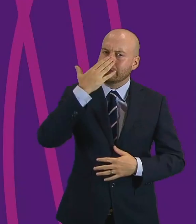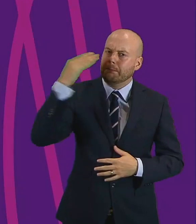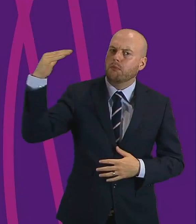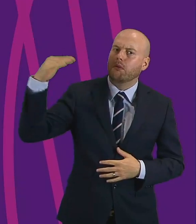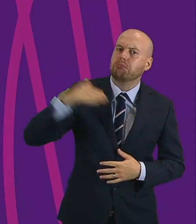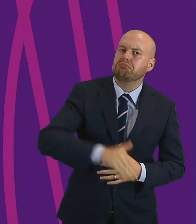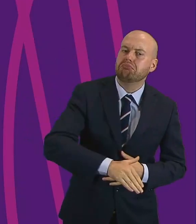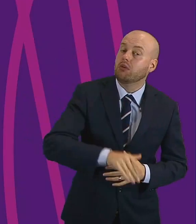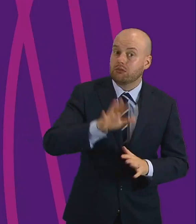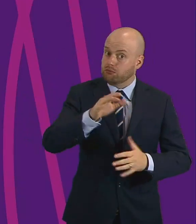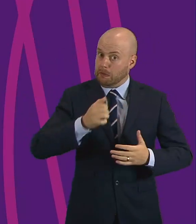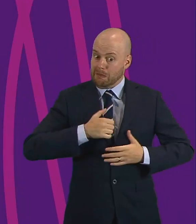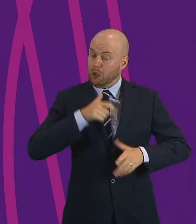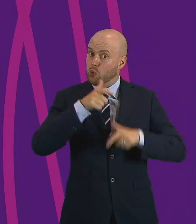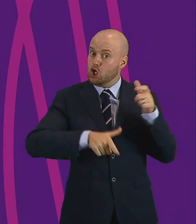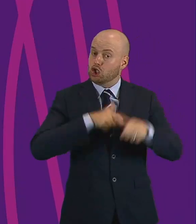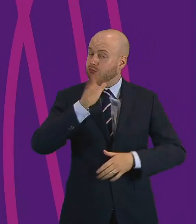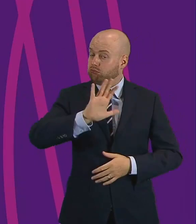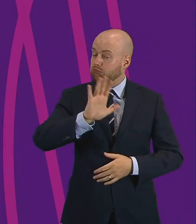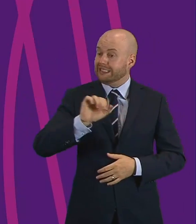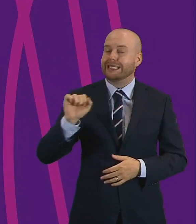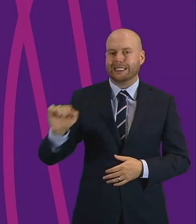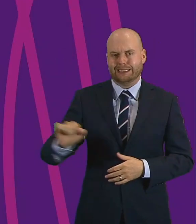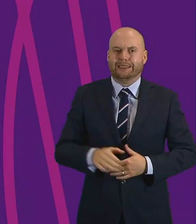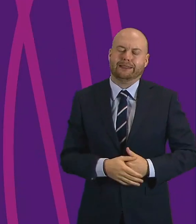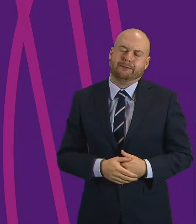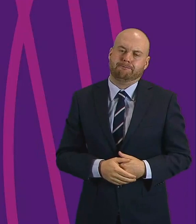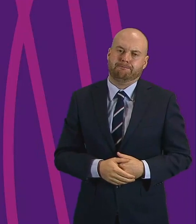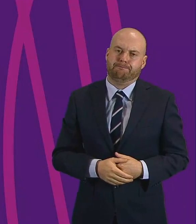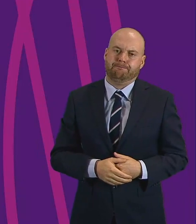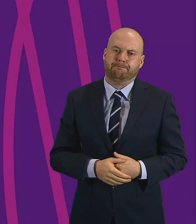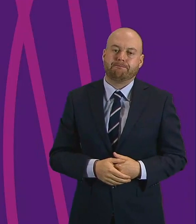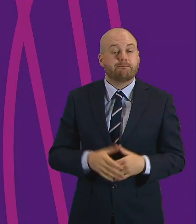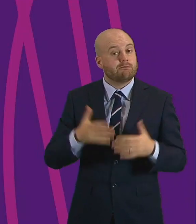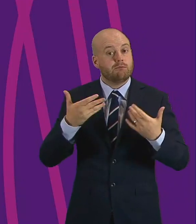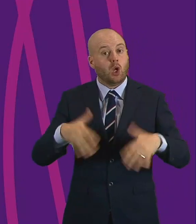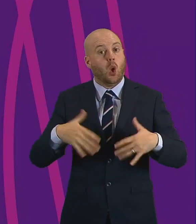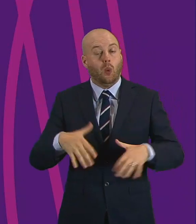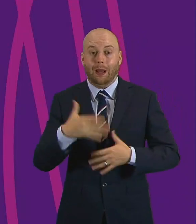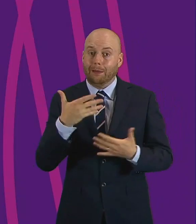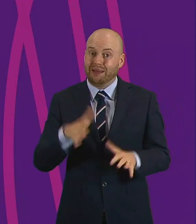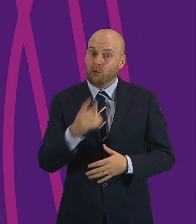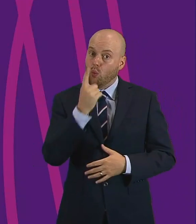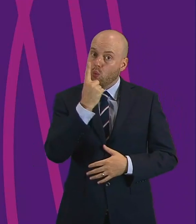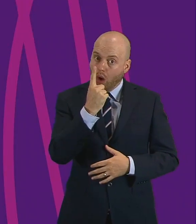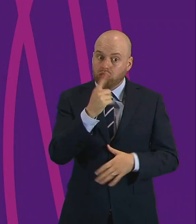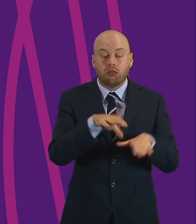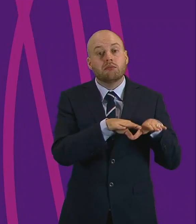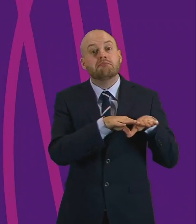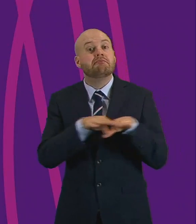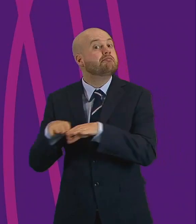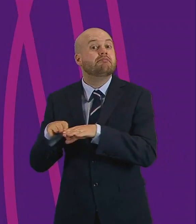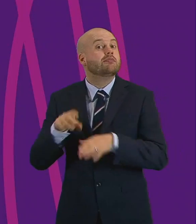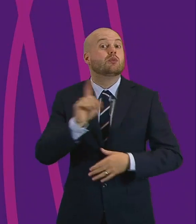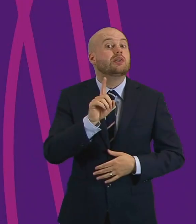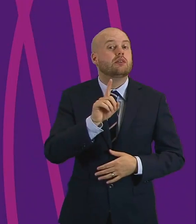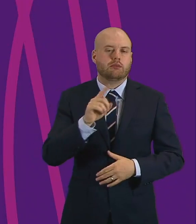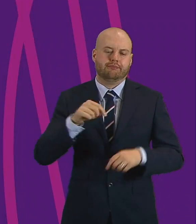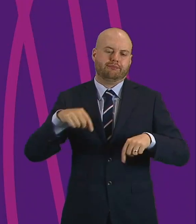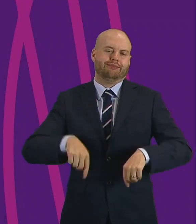mine. Well, there's only been one constant in that period of poor performance, and that's this SNP